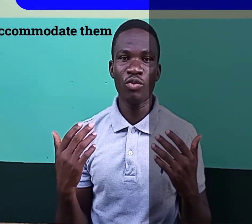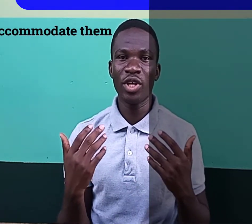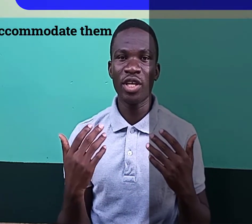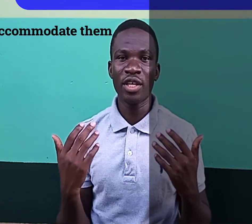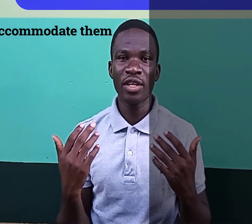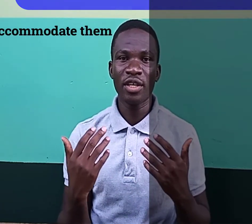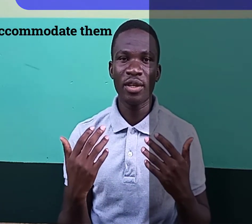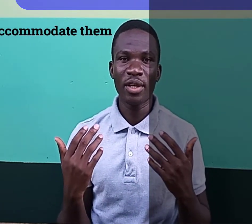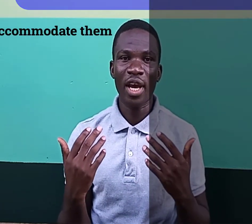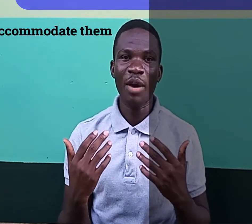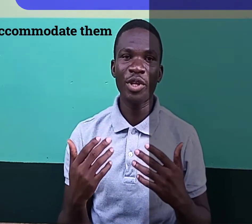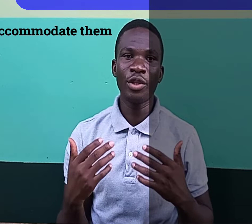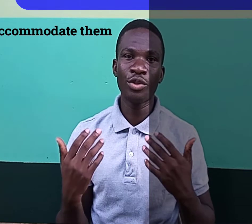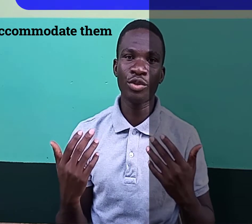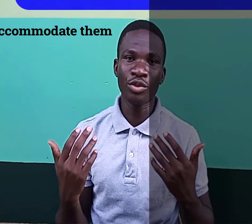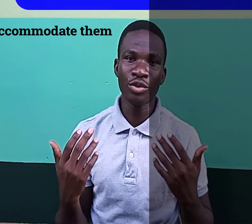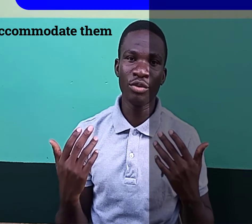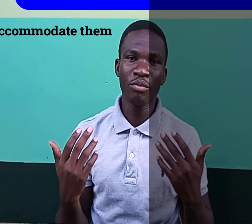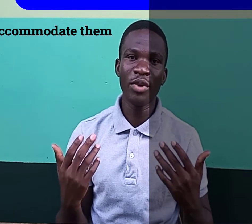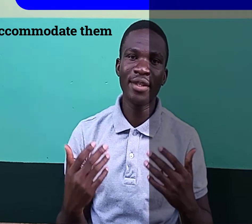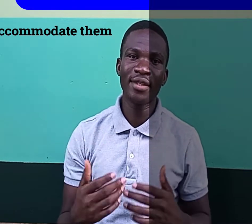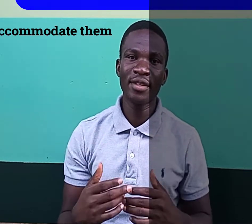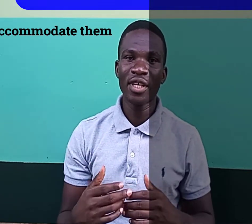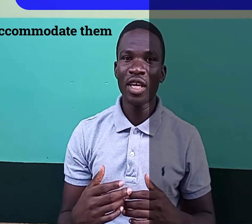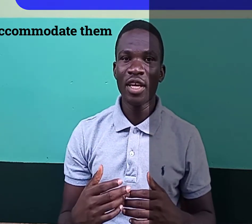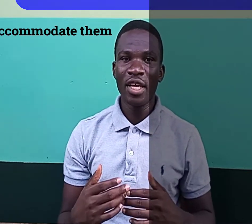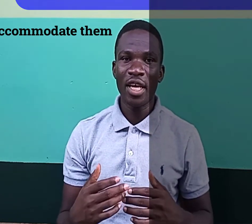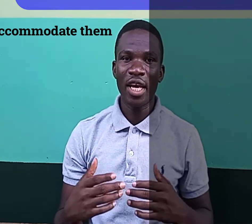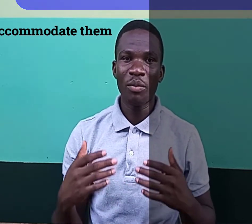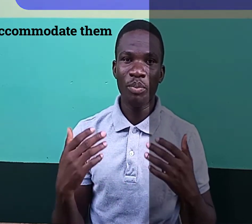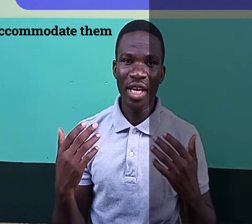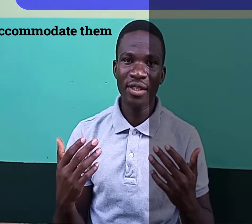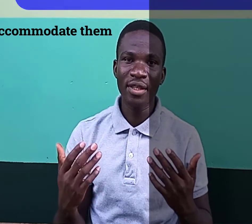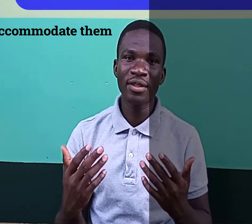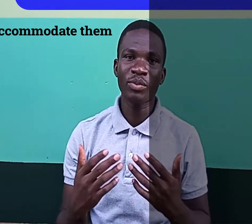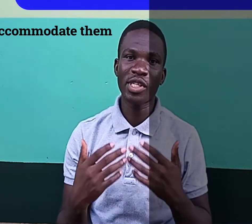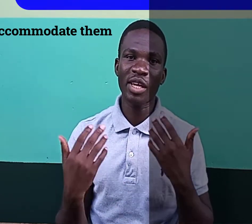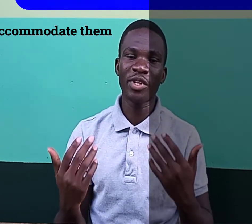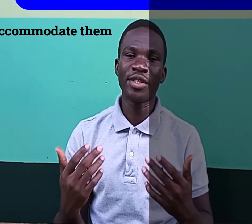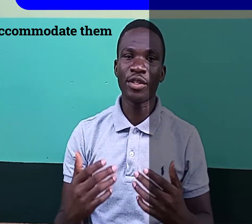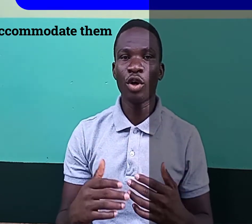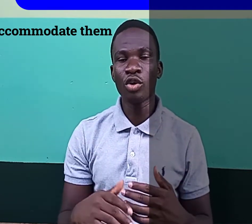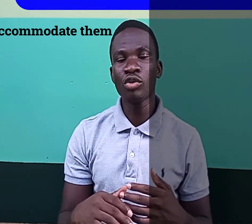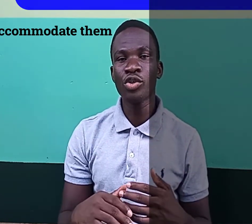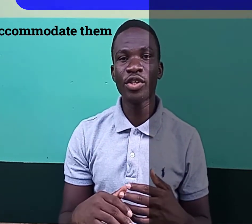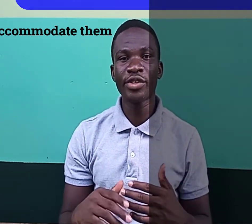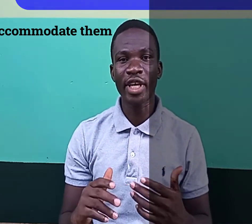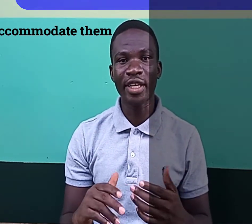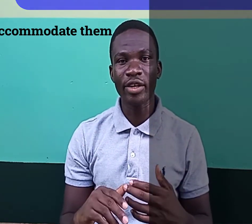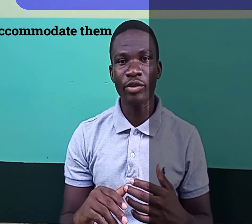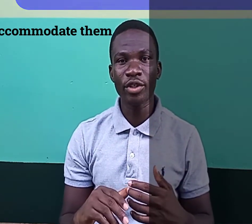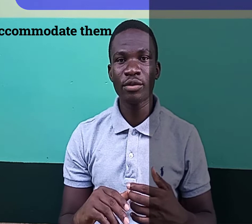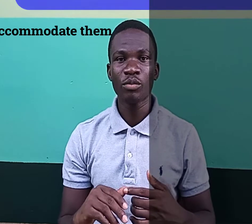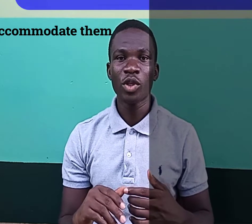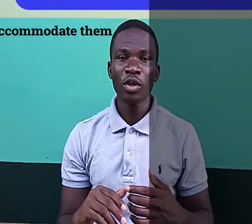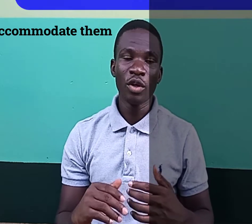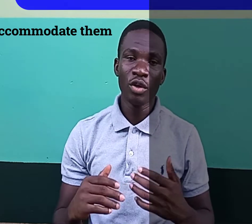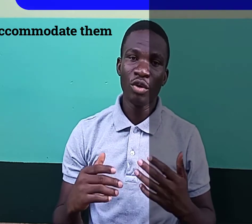we happen to meet persons with disability or those using sign language, we